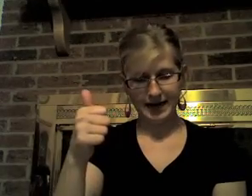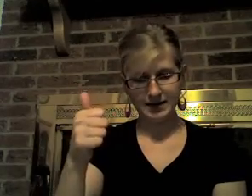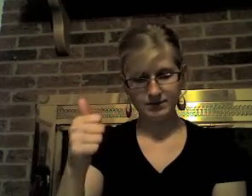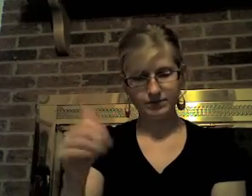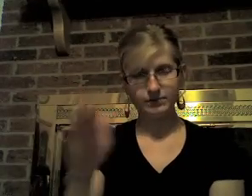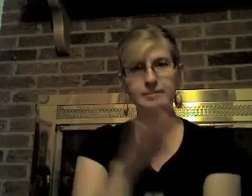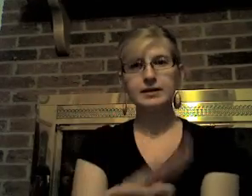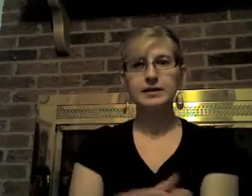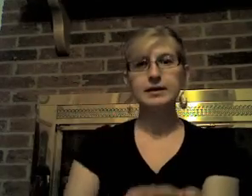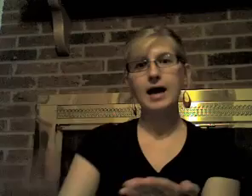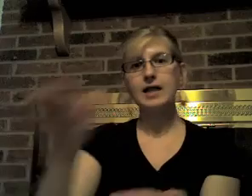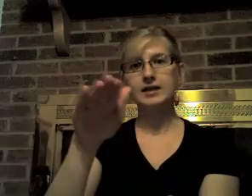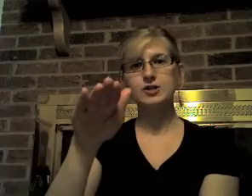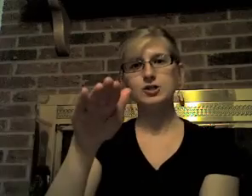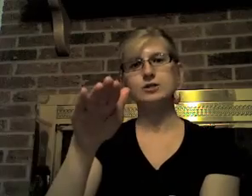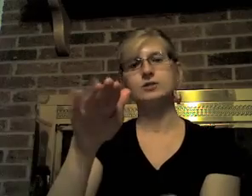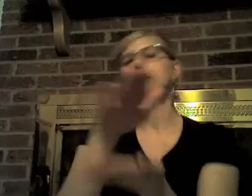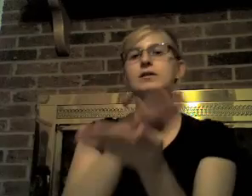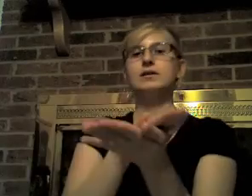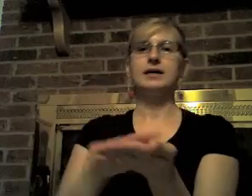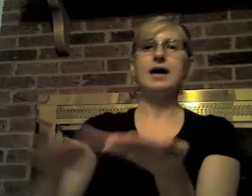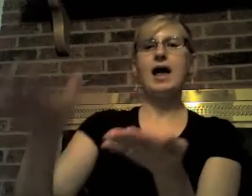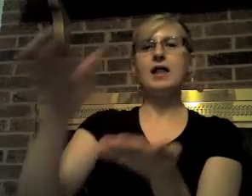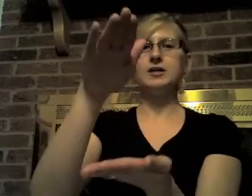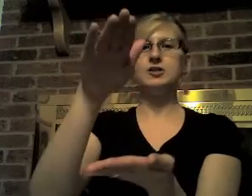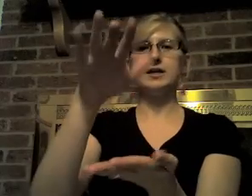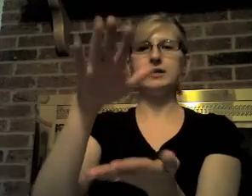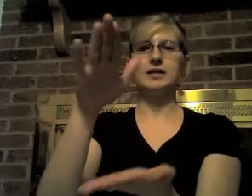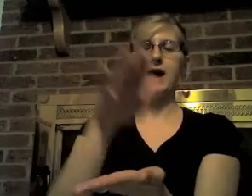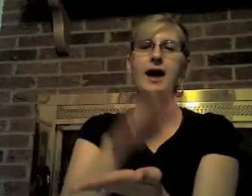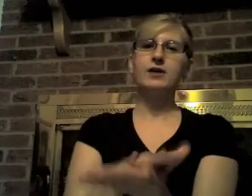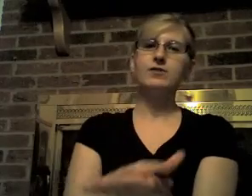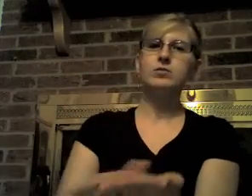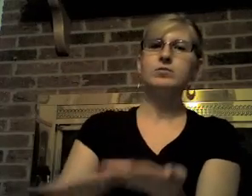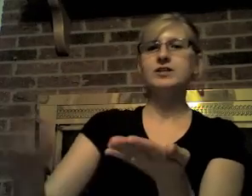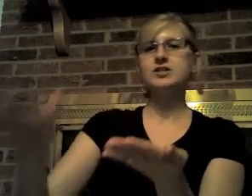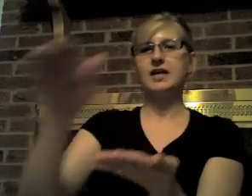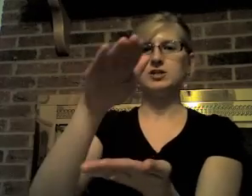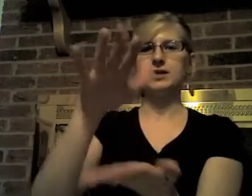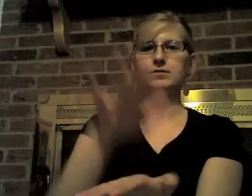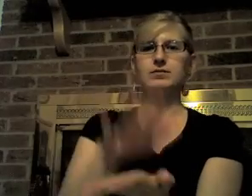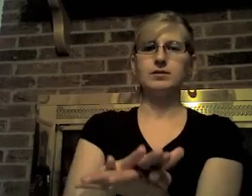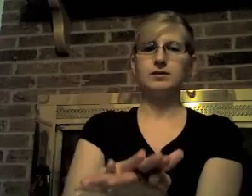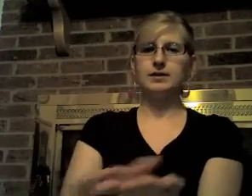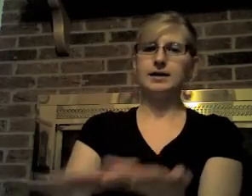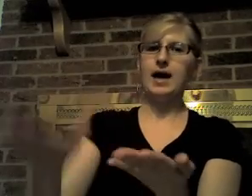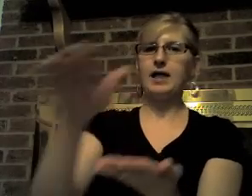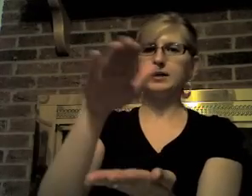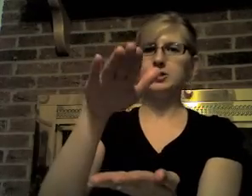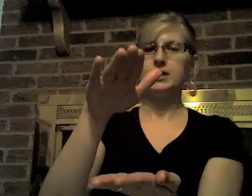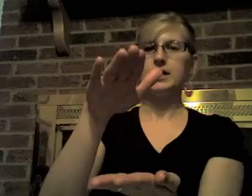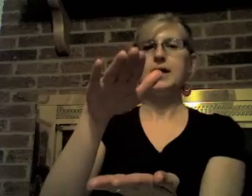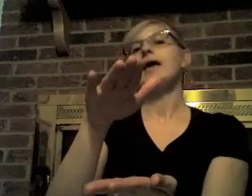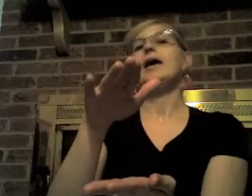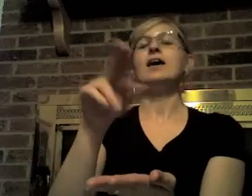10, college. College. It's a higher form of education. College.